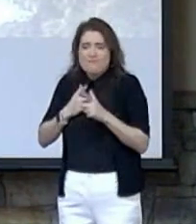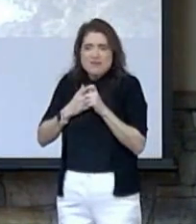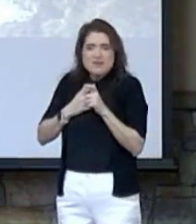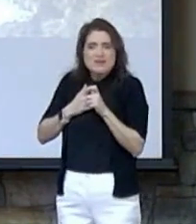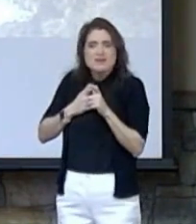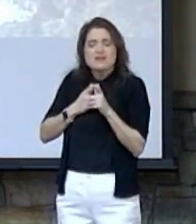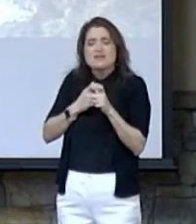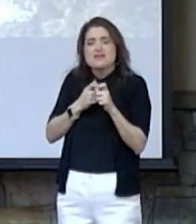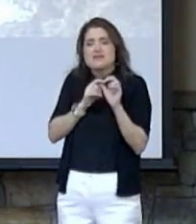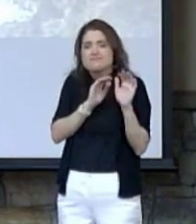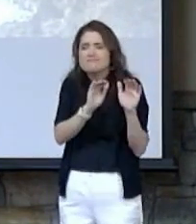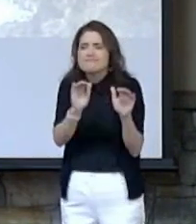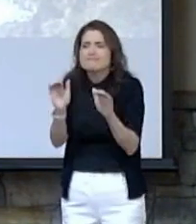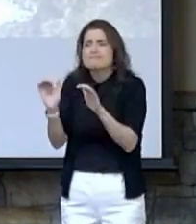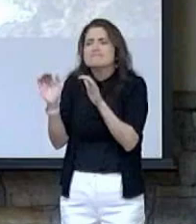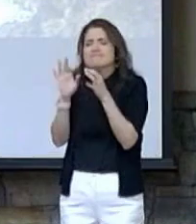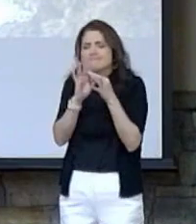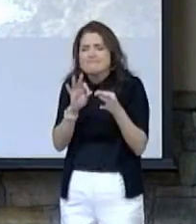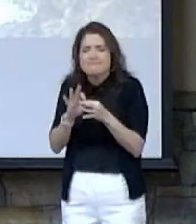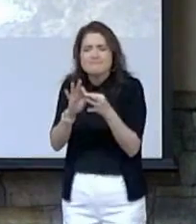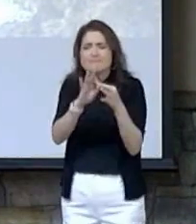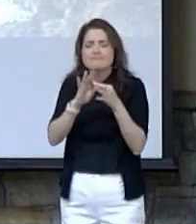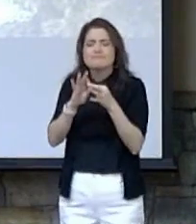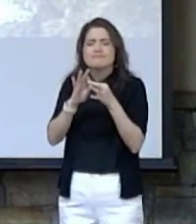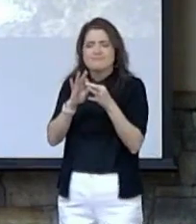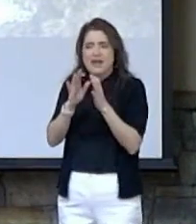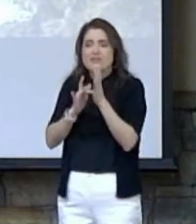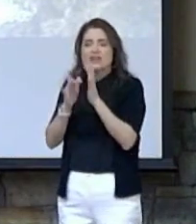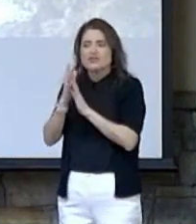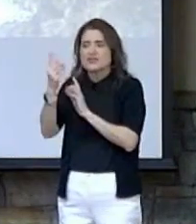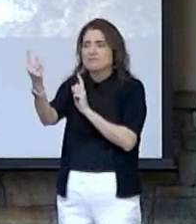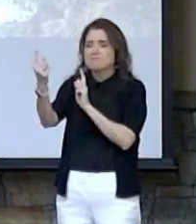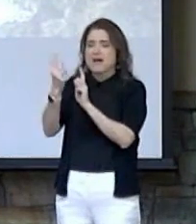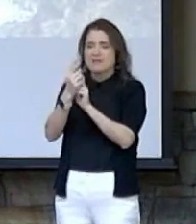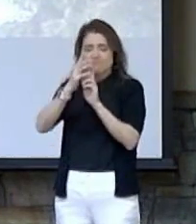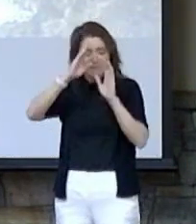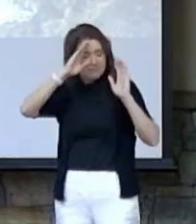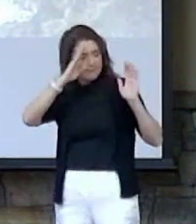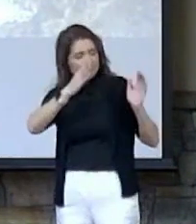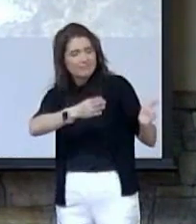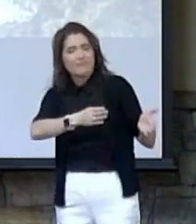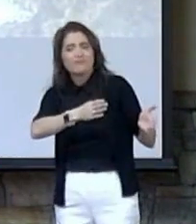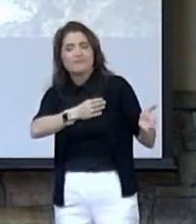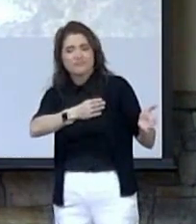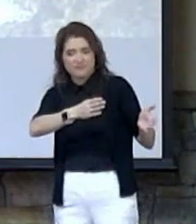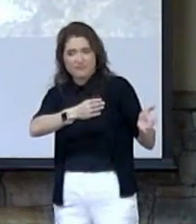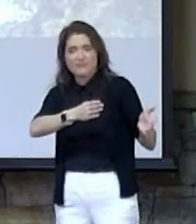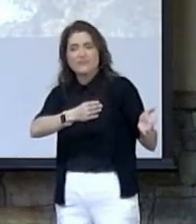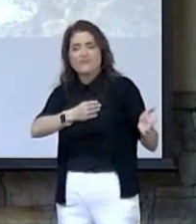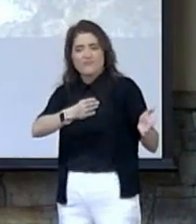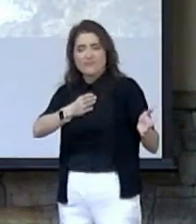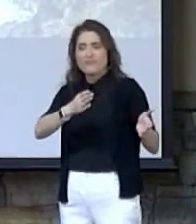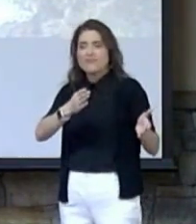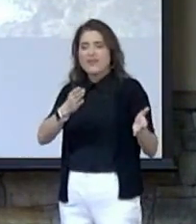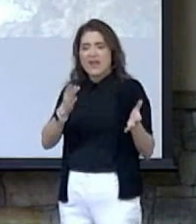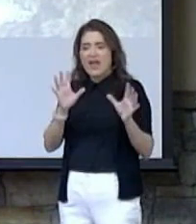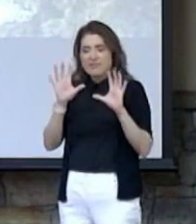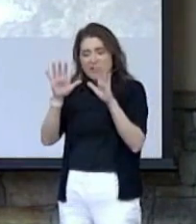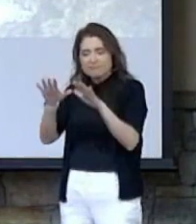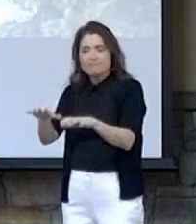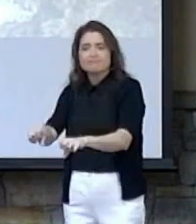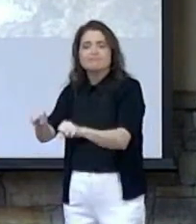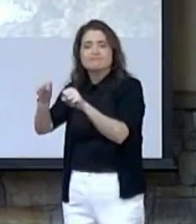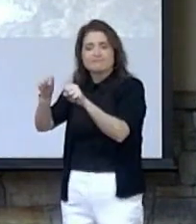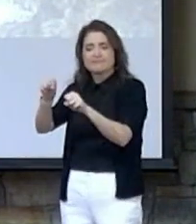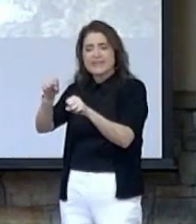his disciples. And behold, Jesus met them and said, 'Greetings.' And they came up and took hold of his feet and worshiped